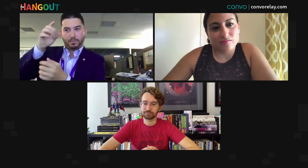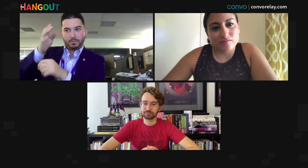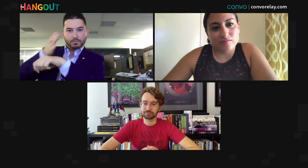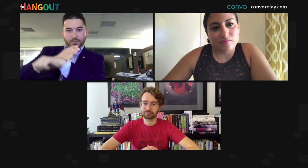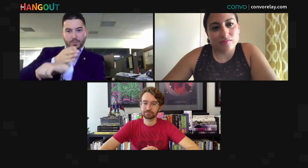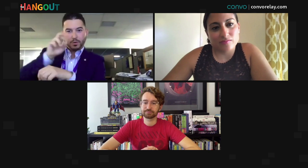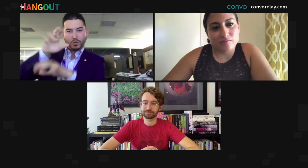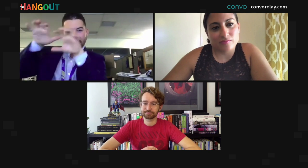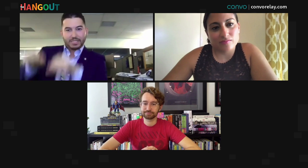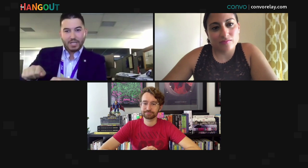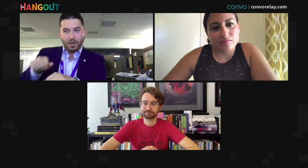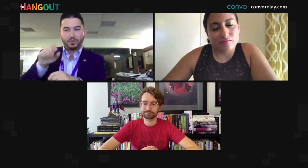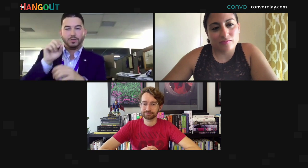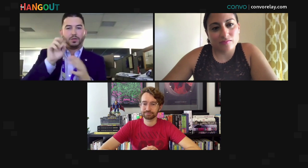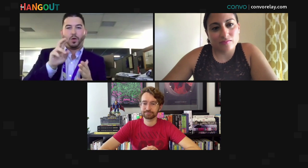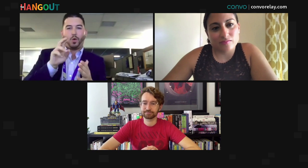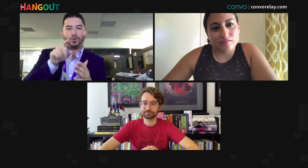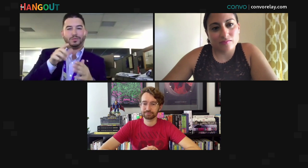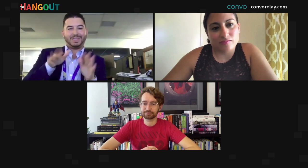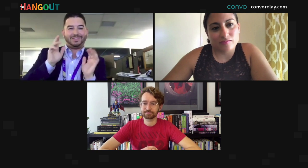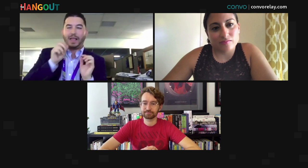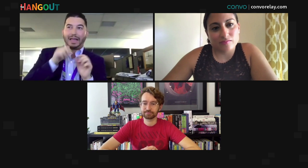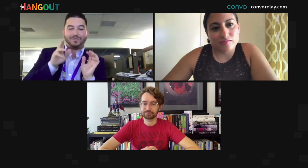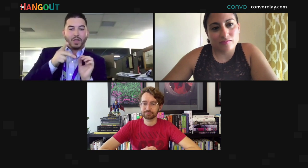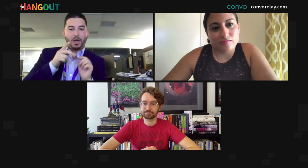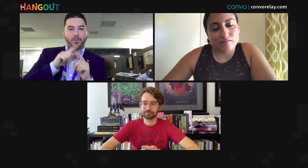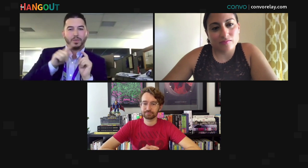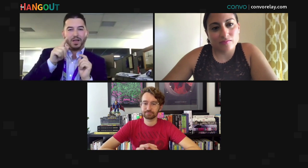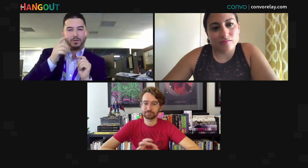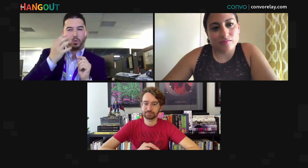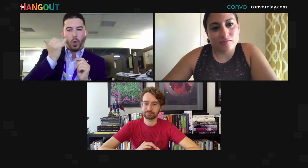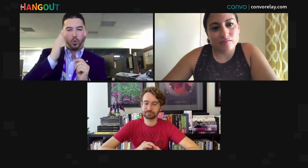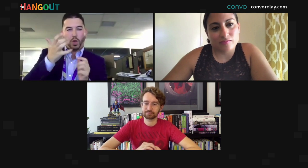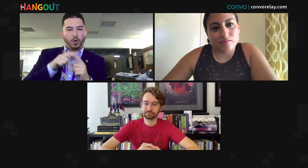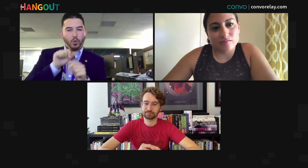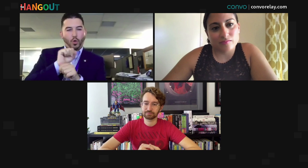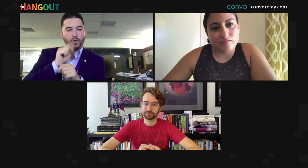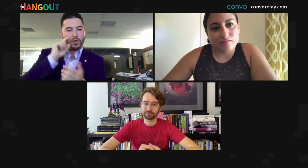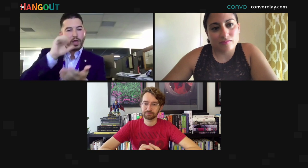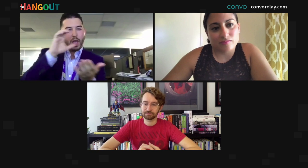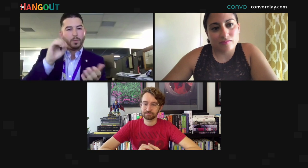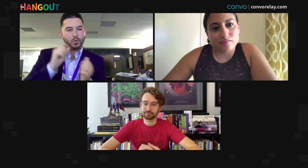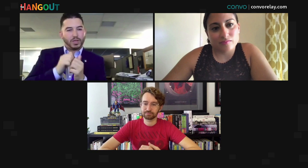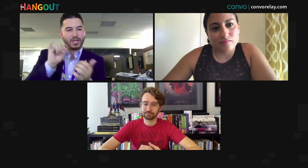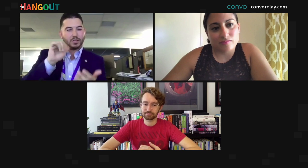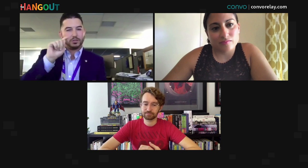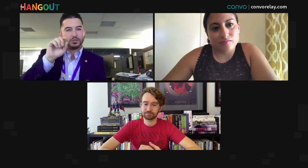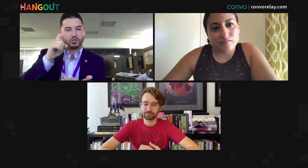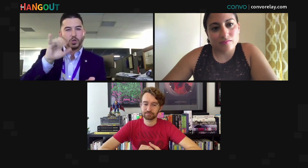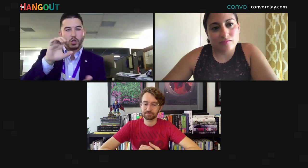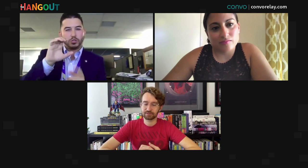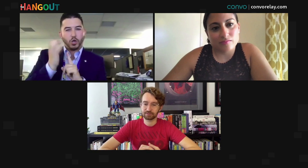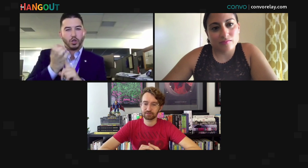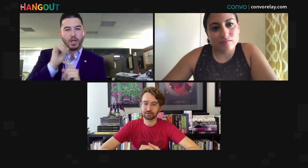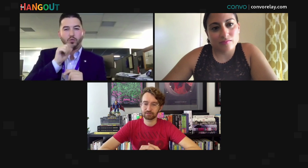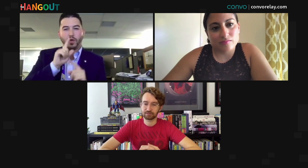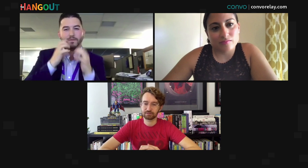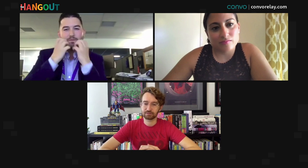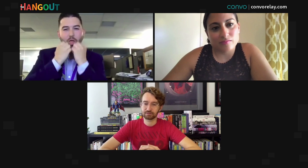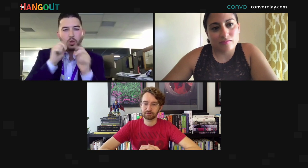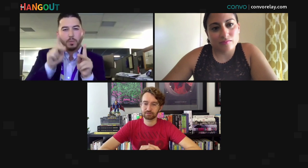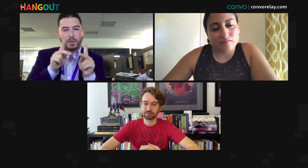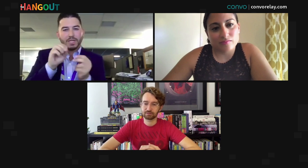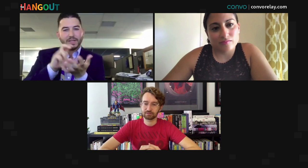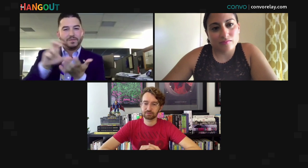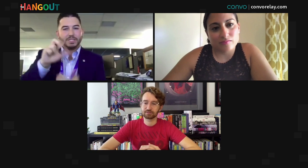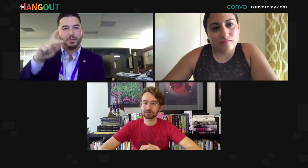these barriers, you know, we're fighting to dismantle this. And I don't want to give up, but ultimately, do I want to work for